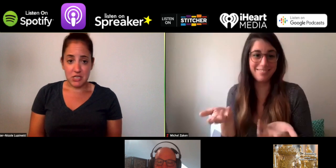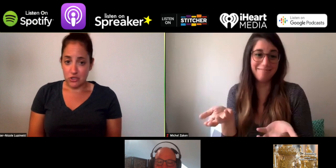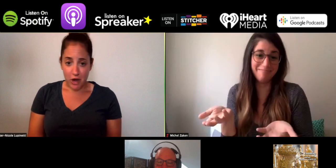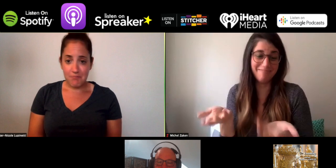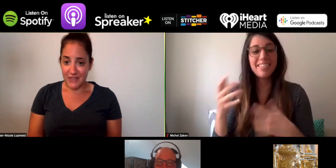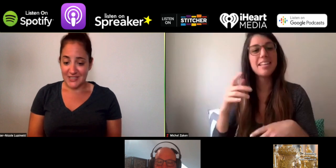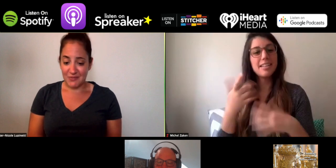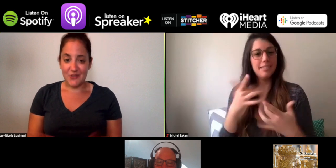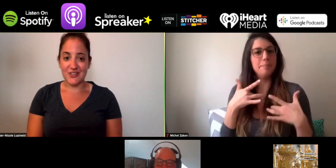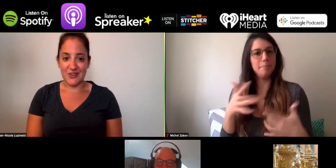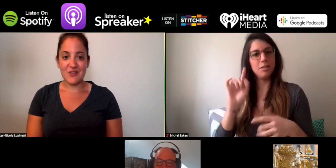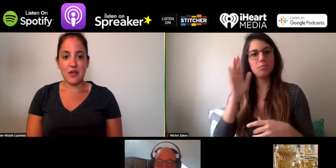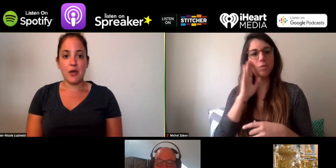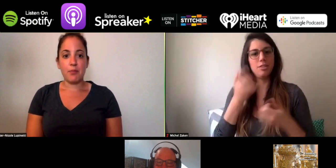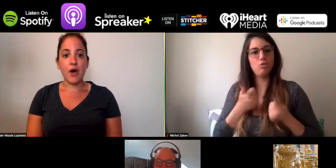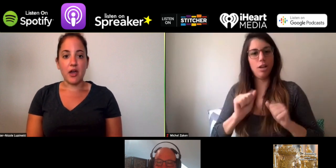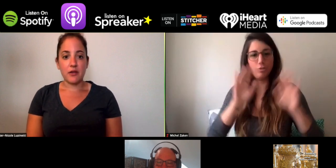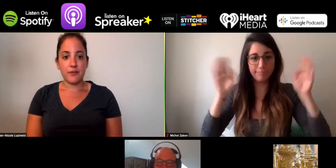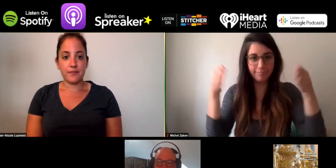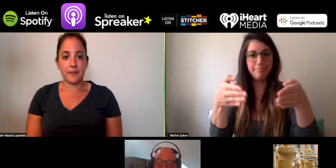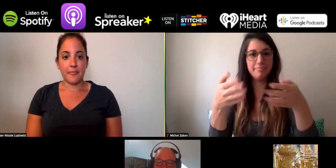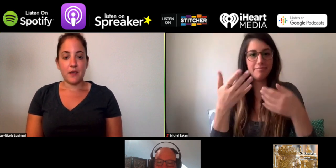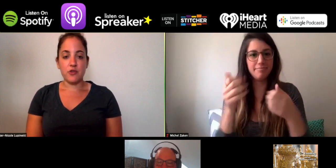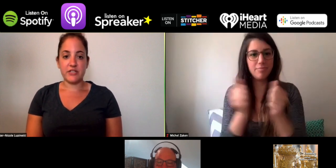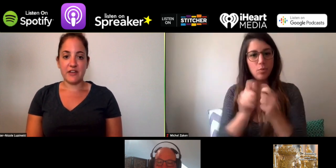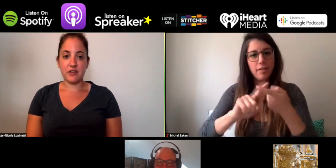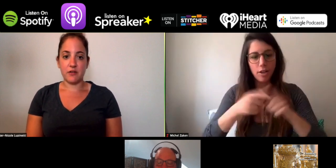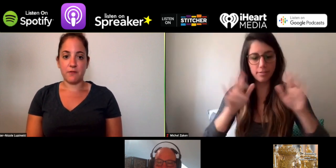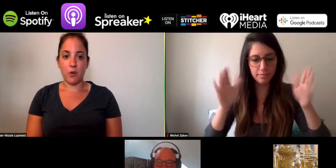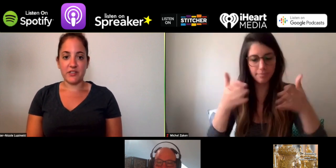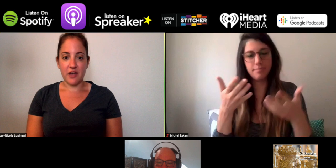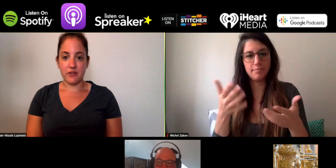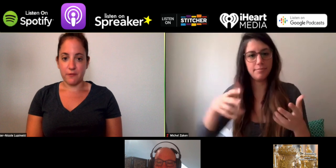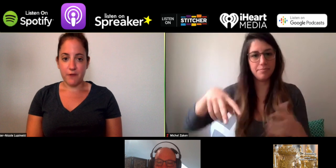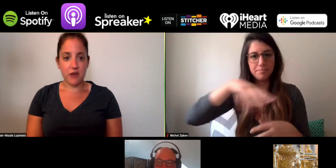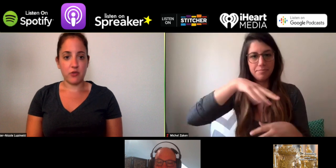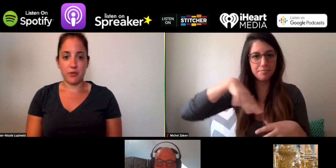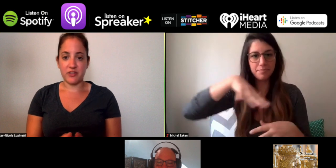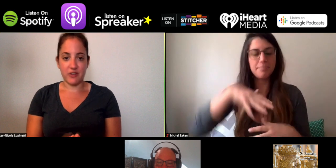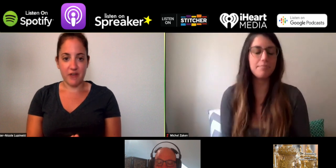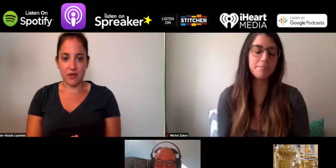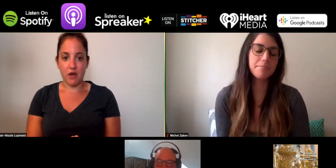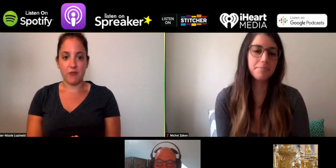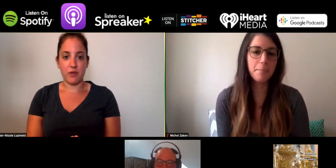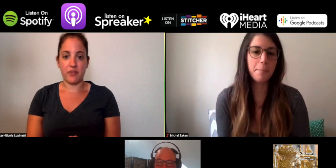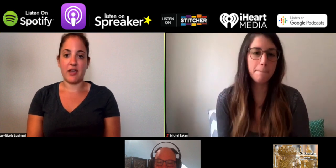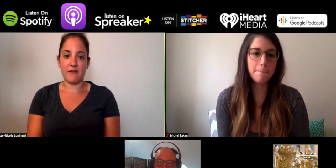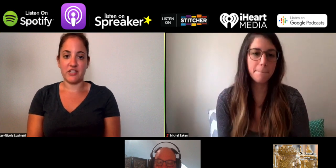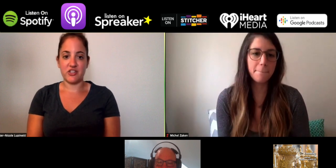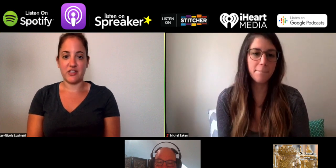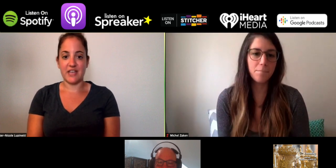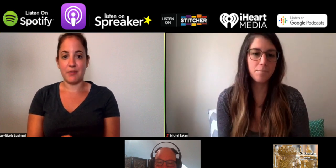to and eavesdrop. That's something you can do. But you tend to focus on your friend or the person that you're having coffee with